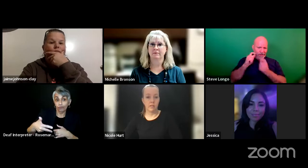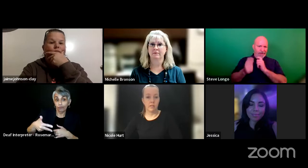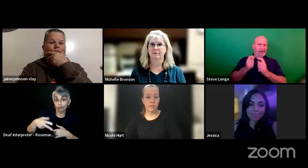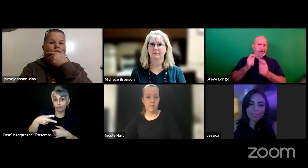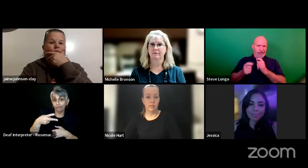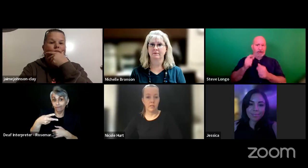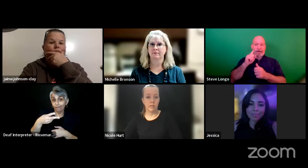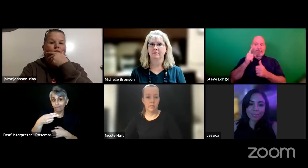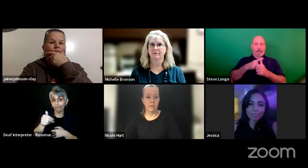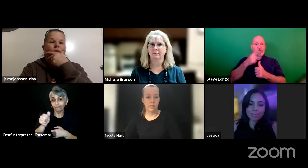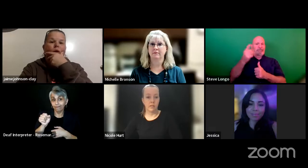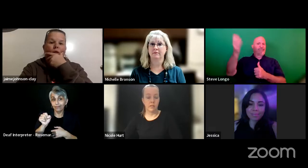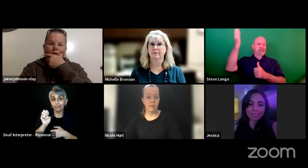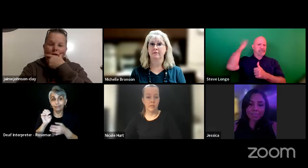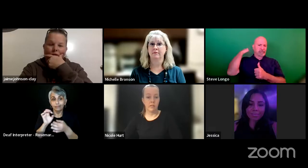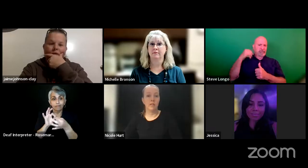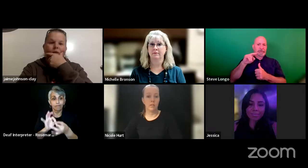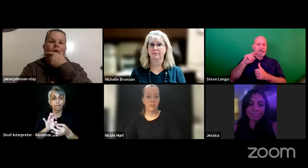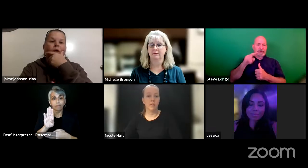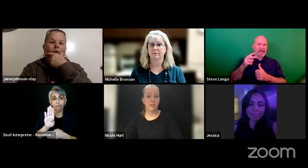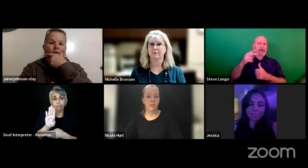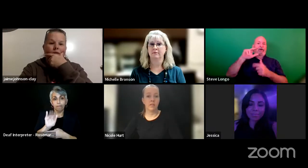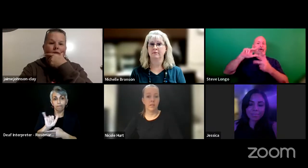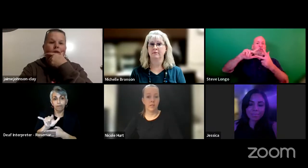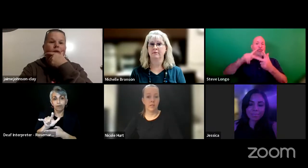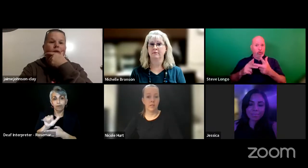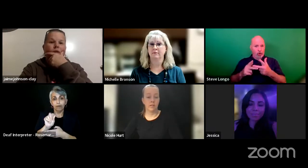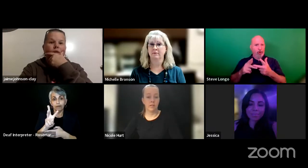We're also in the 3rd phase of the bylaws revision.